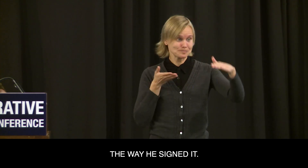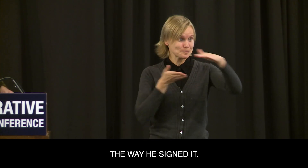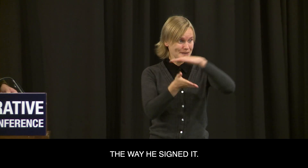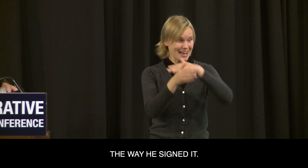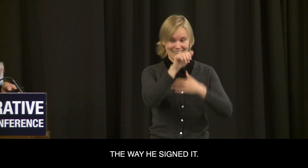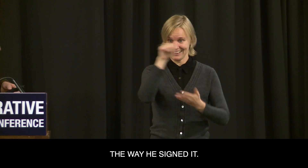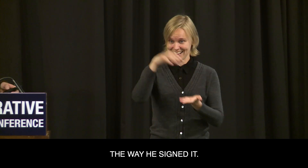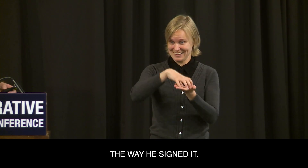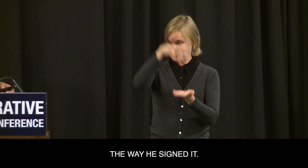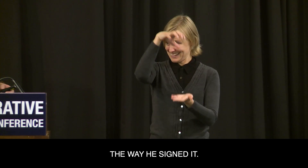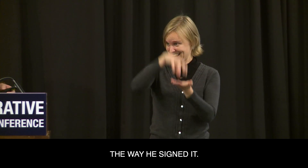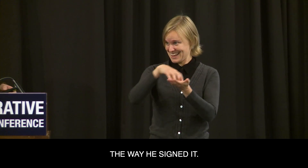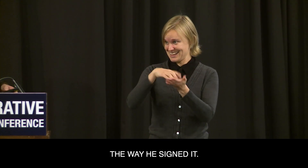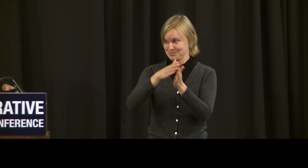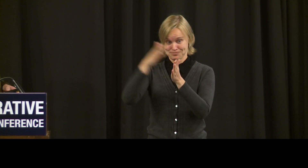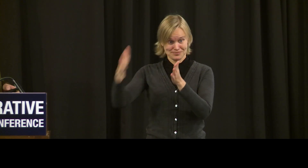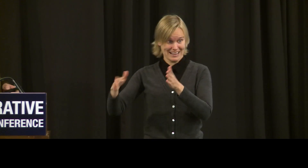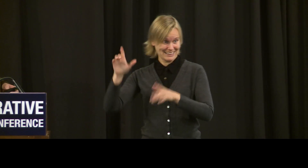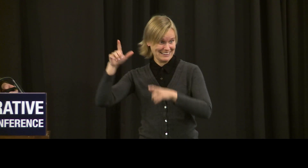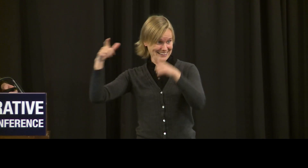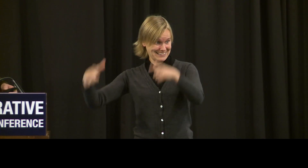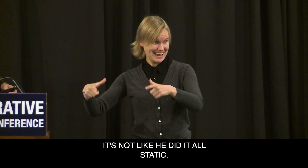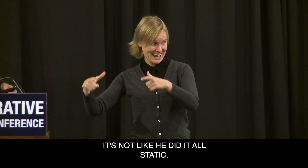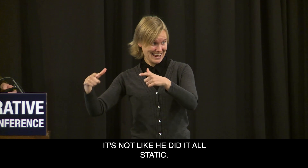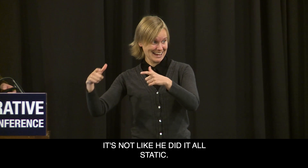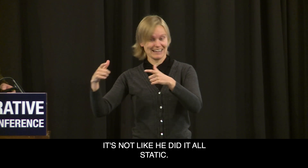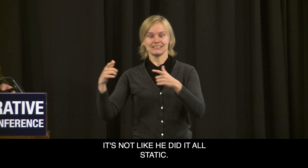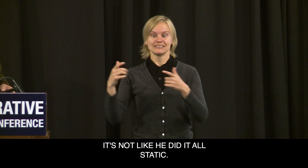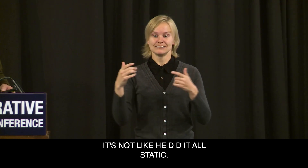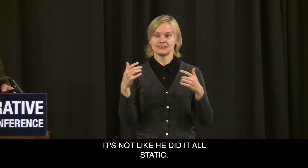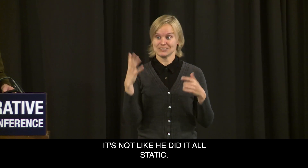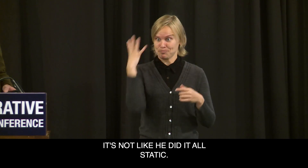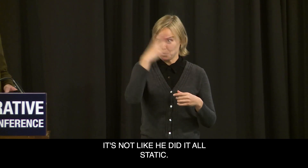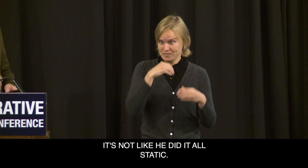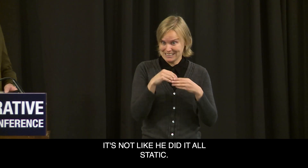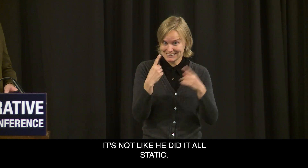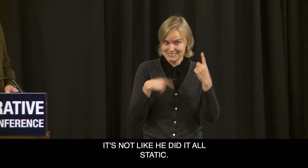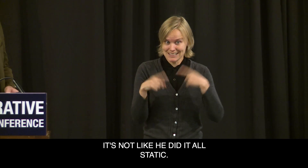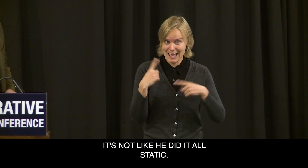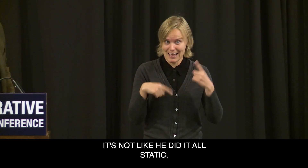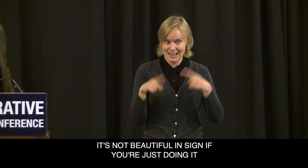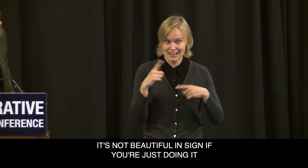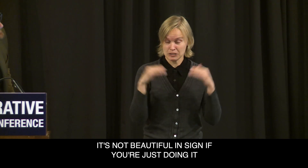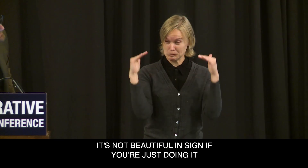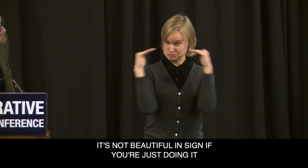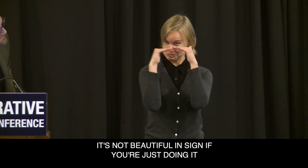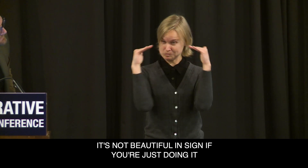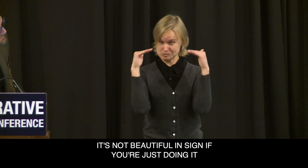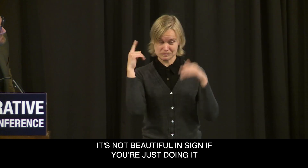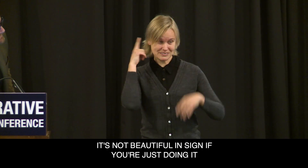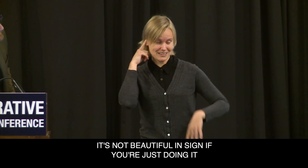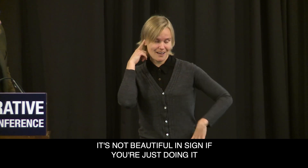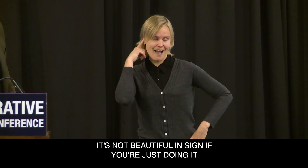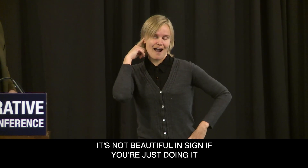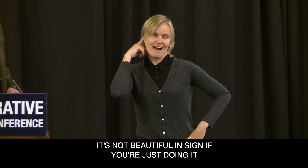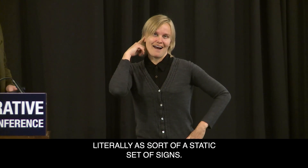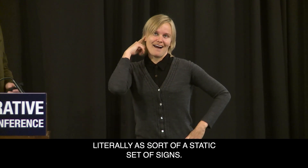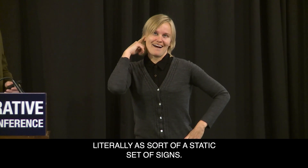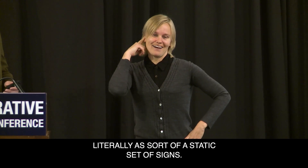signed it. It's not like he did it all static. It's not beautiful in sign if you're just doing it literally as